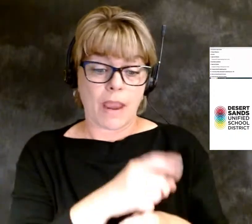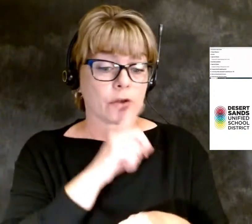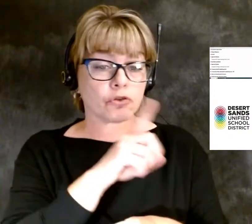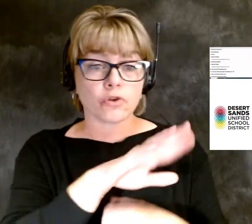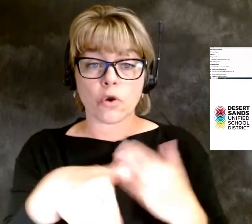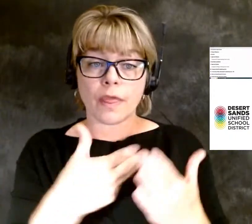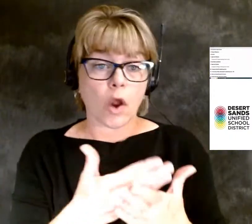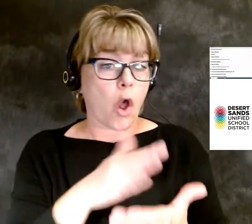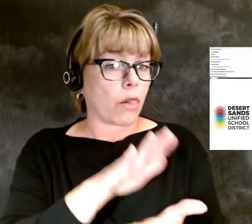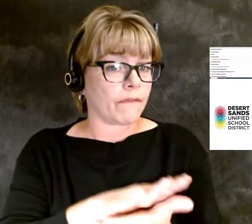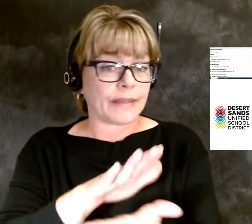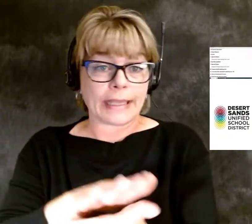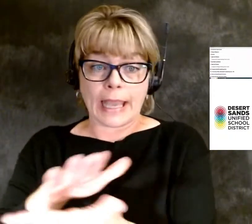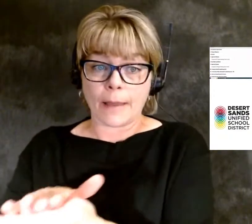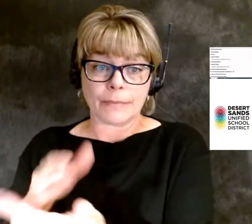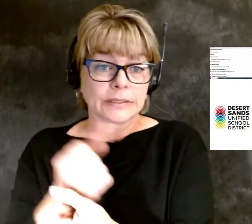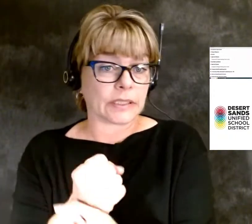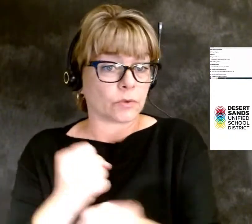were safe.